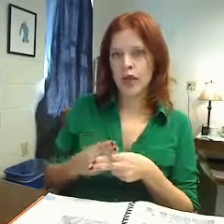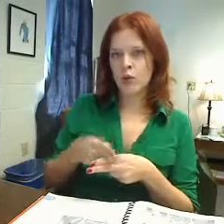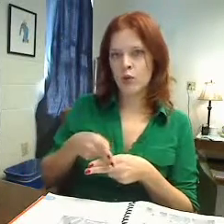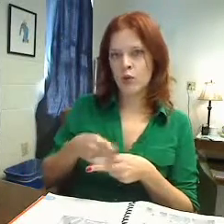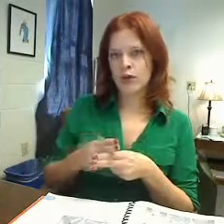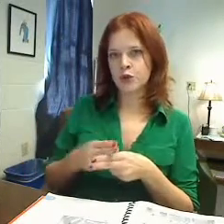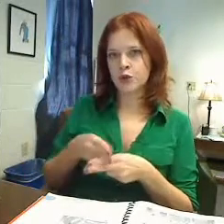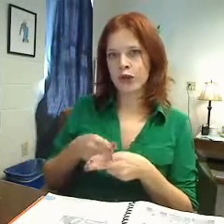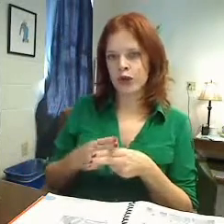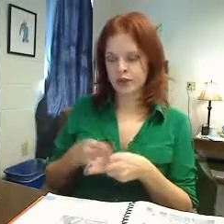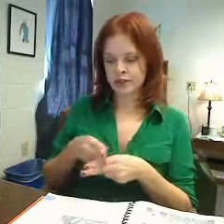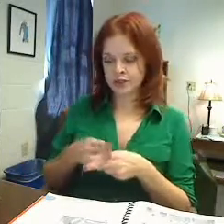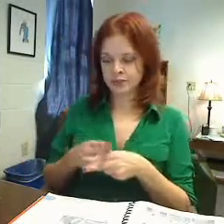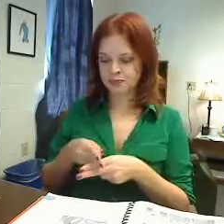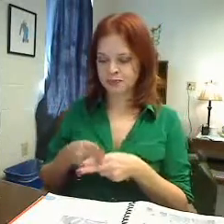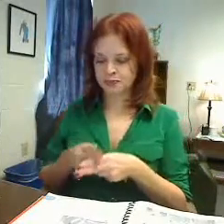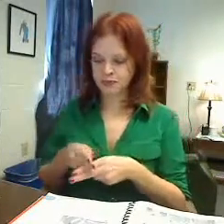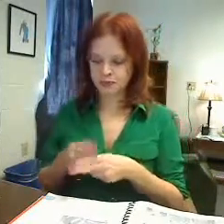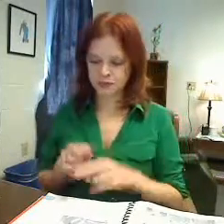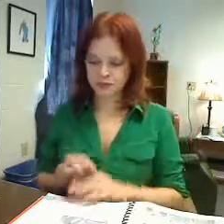Weigh or weight or pounds.